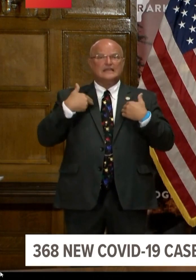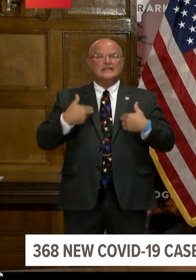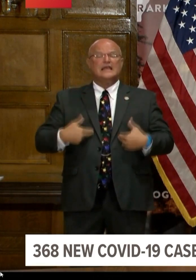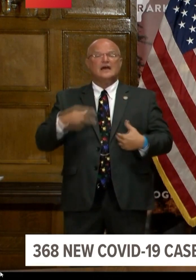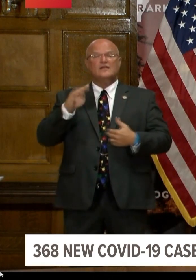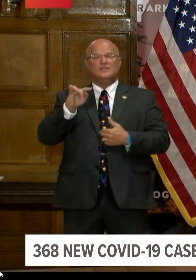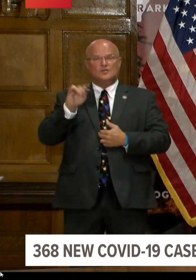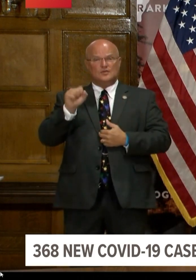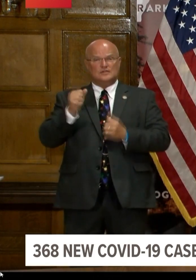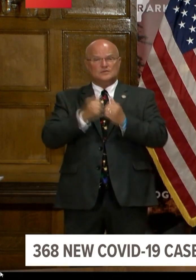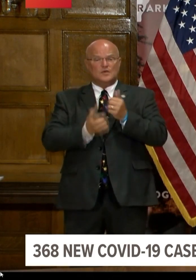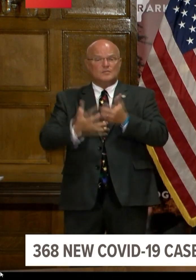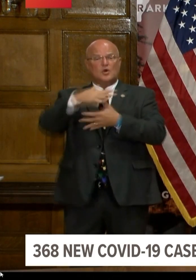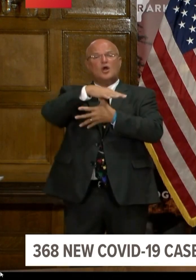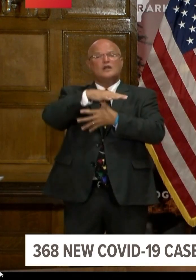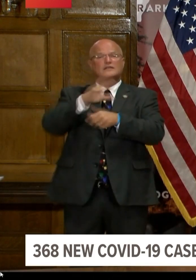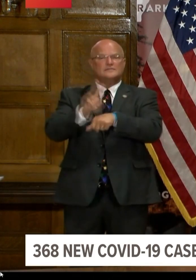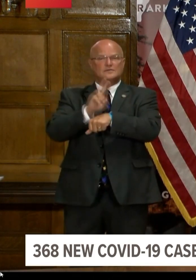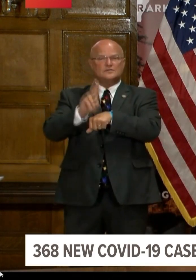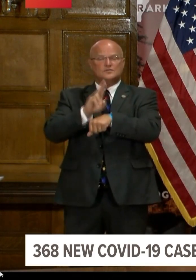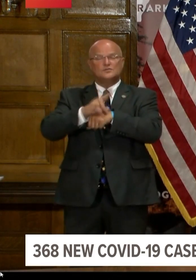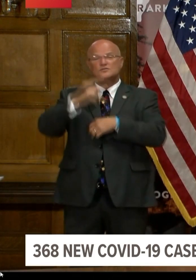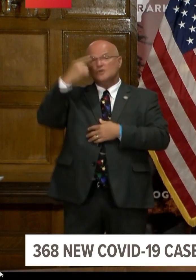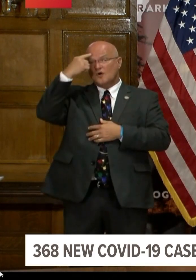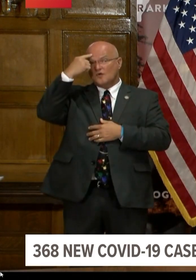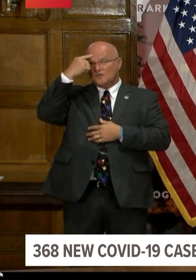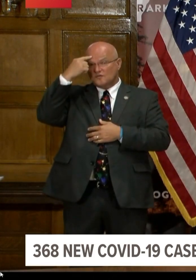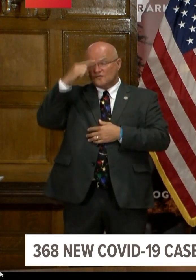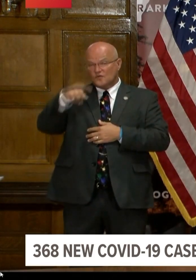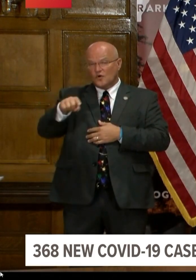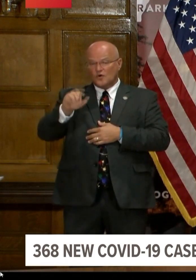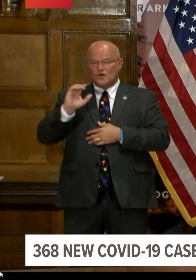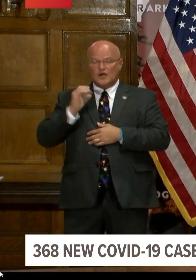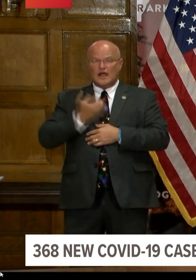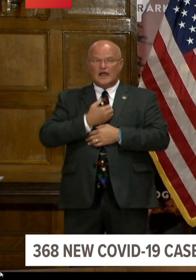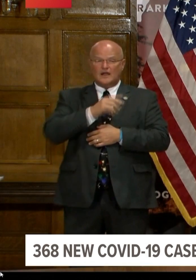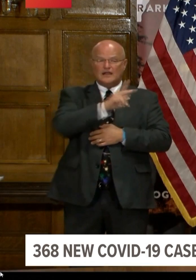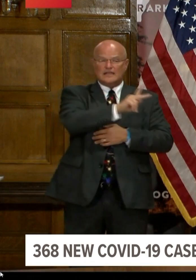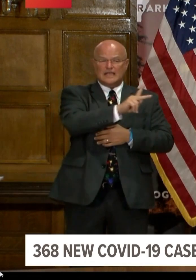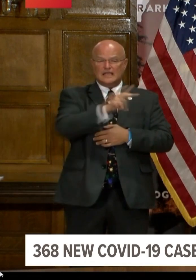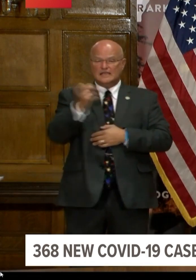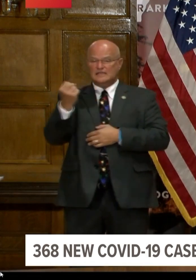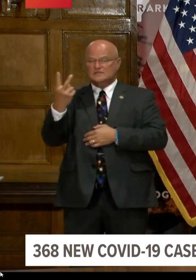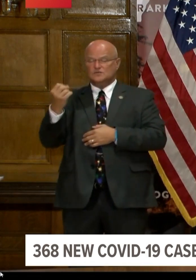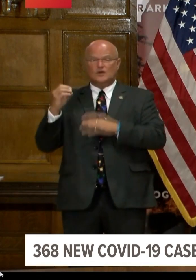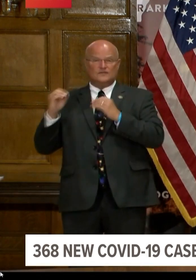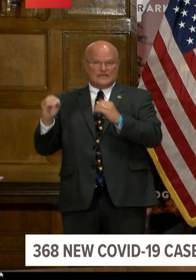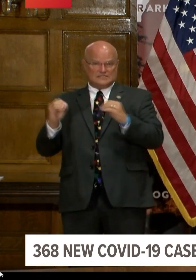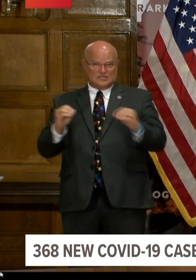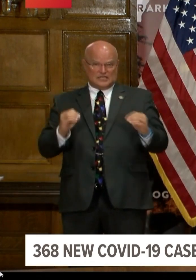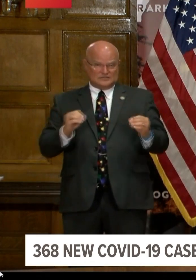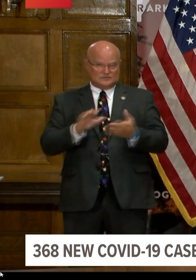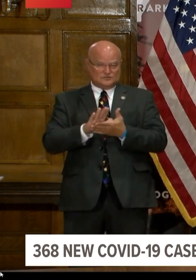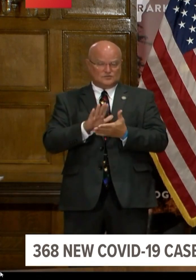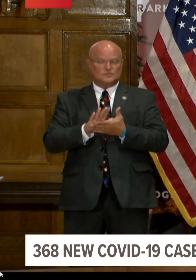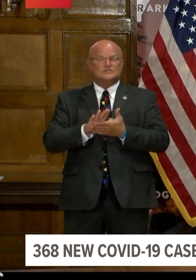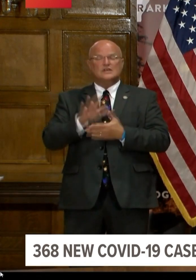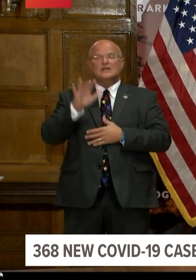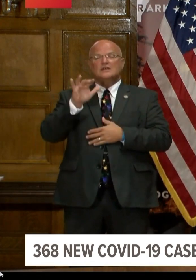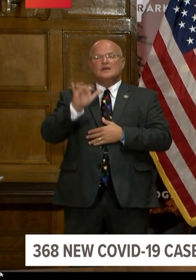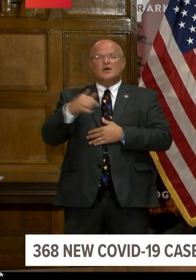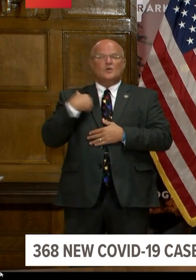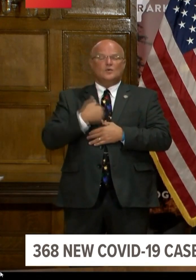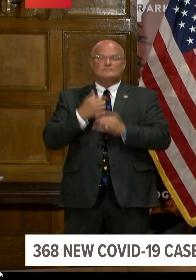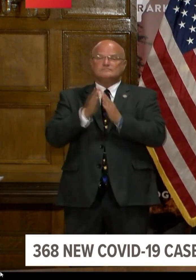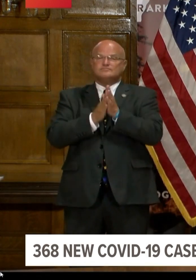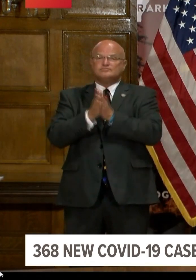units with the priority of being utilized for our K through 12 education. And so we are